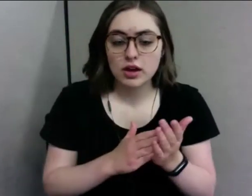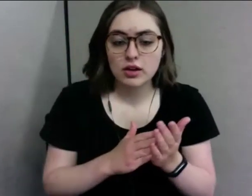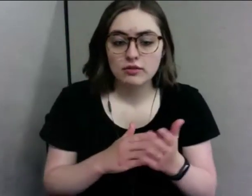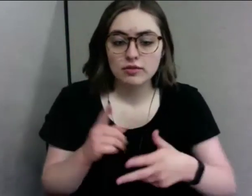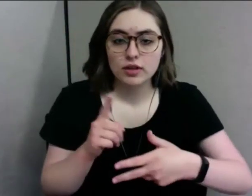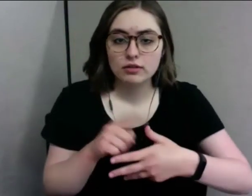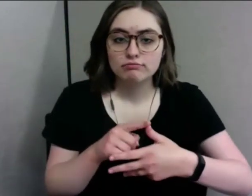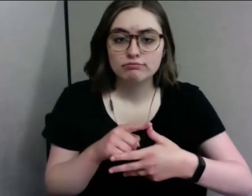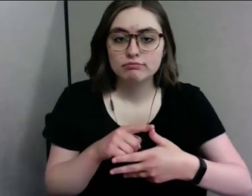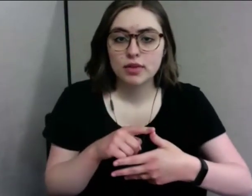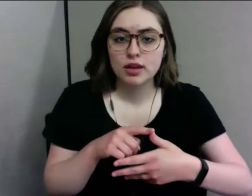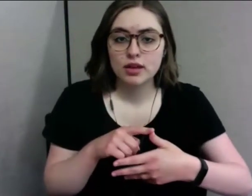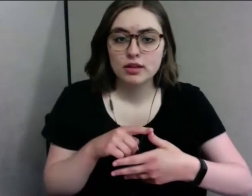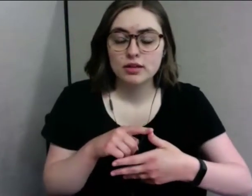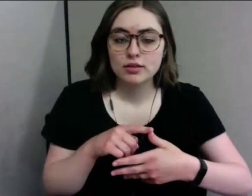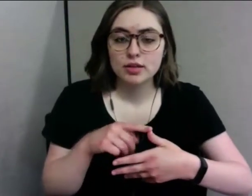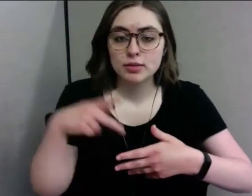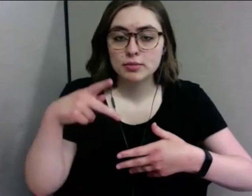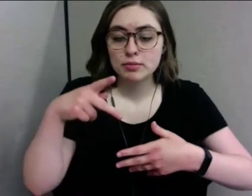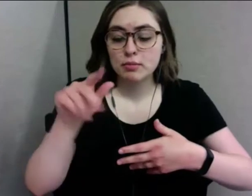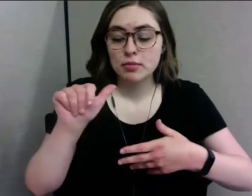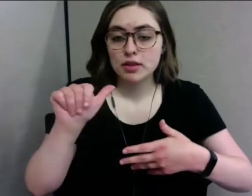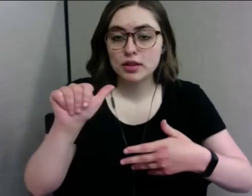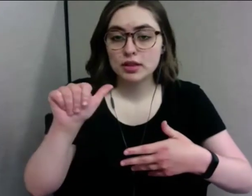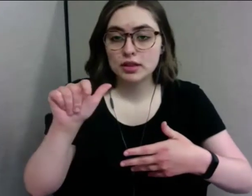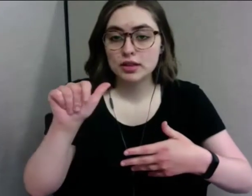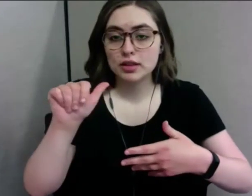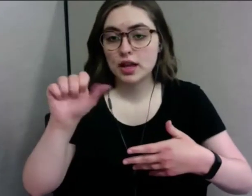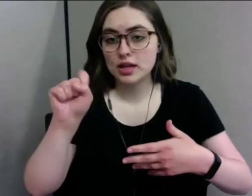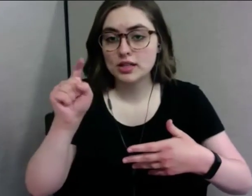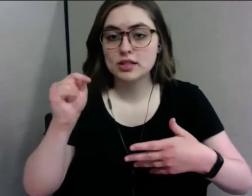and other unusual materials are sometimes used.